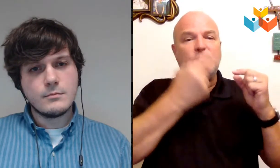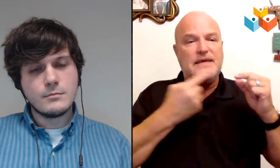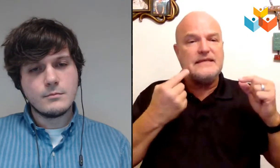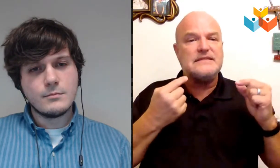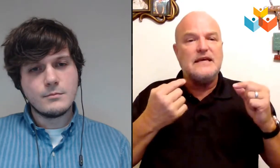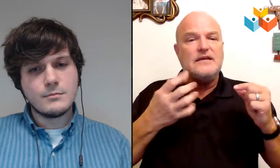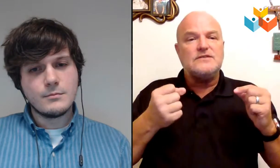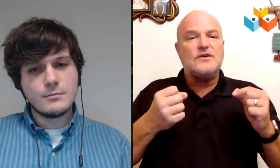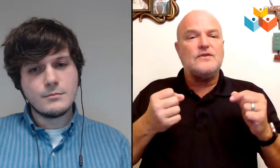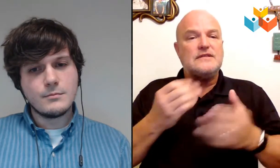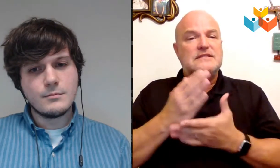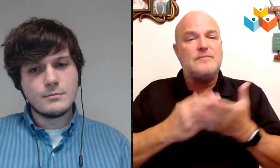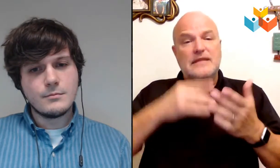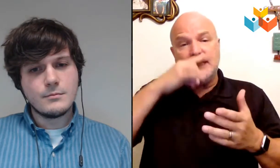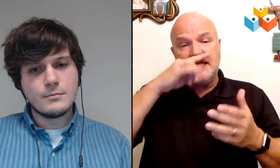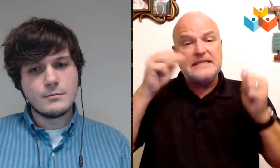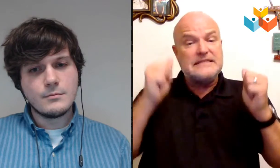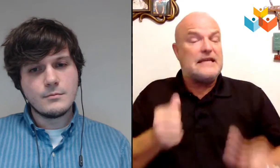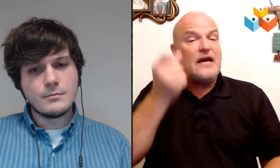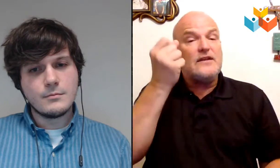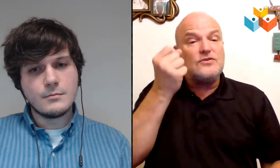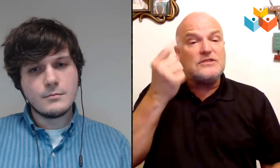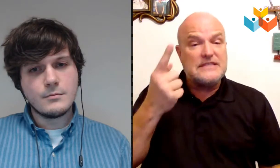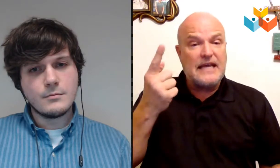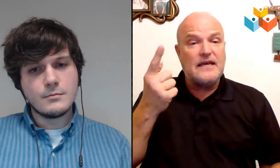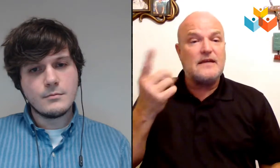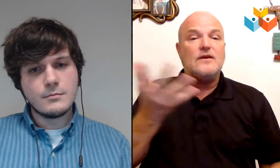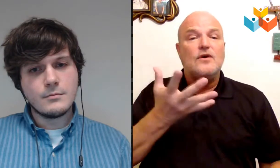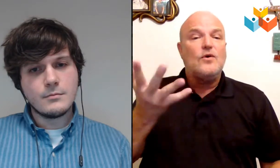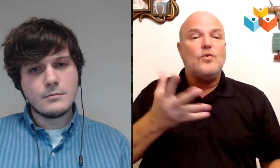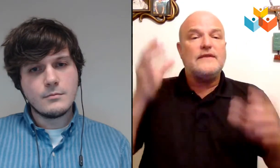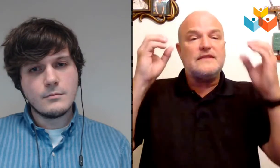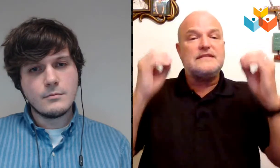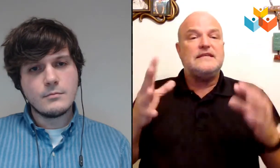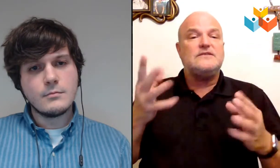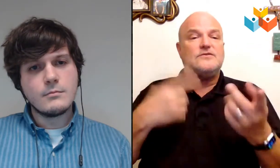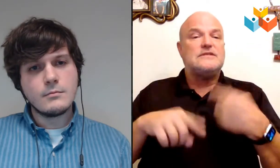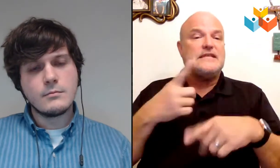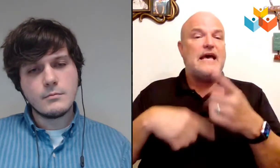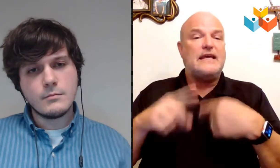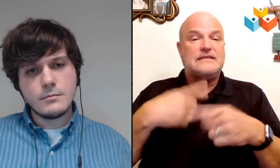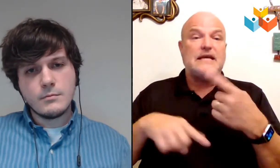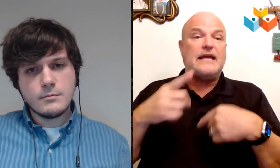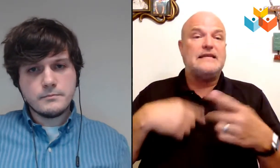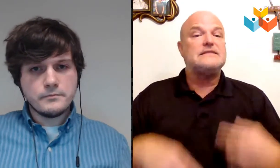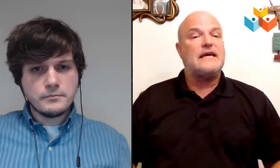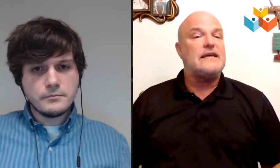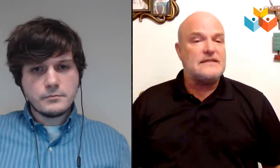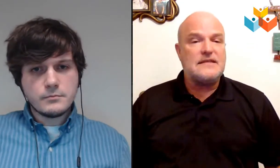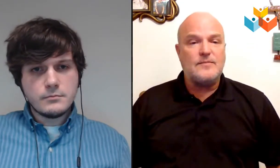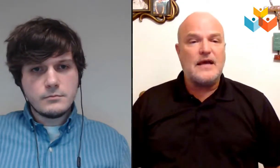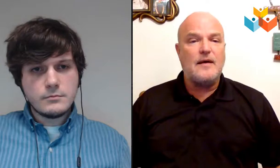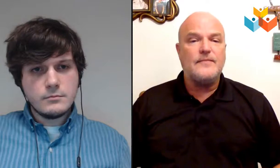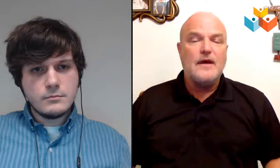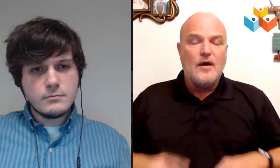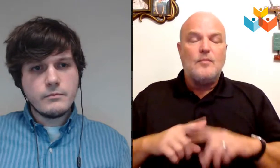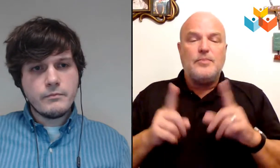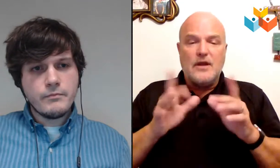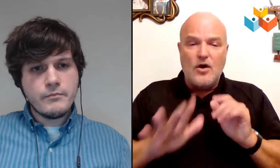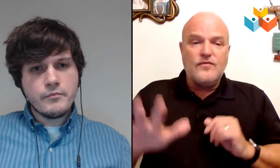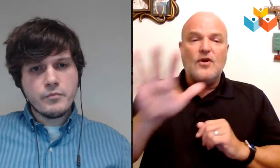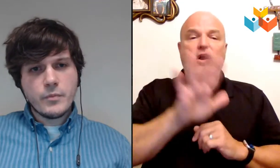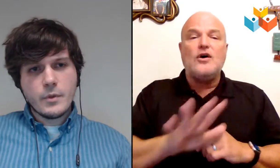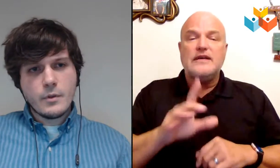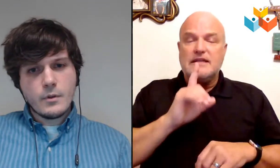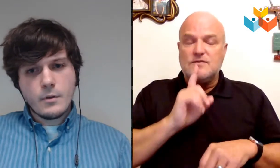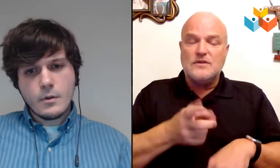the mouthpiece, so that some of the kids can understand what the teacher is saying, signing and saying at the same time.